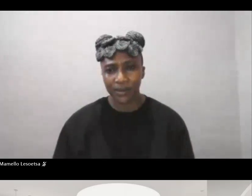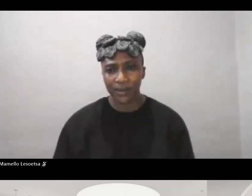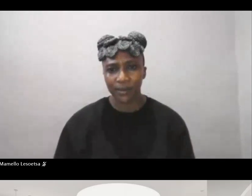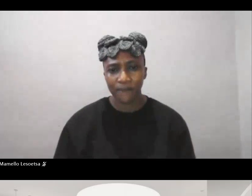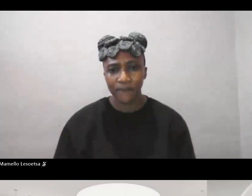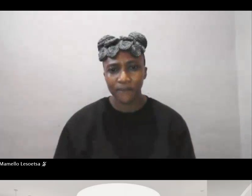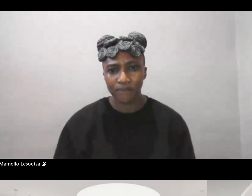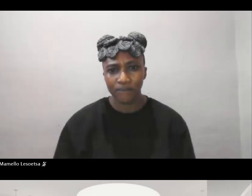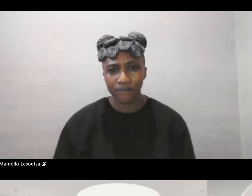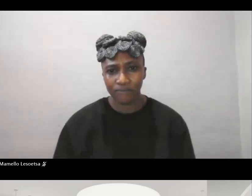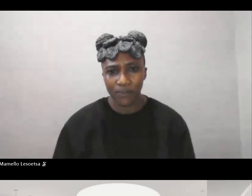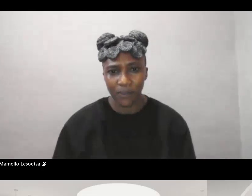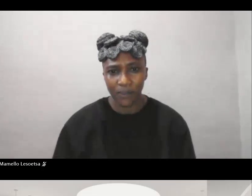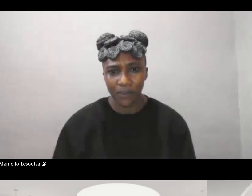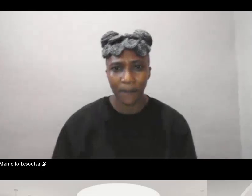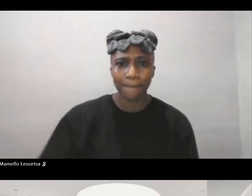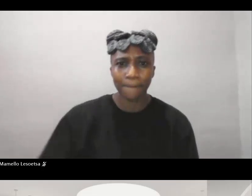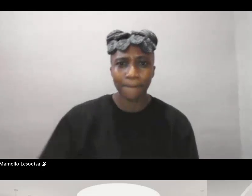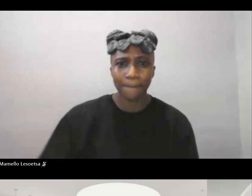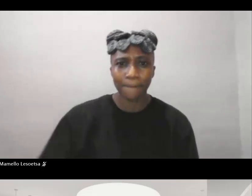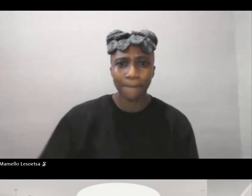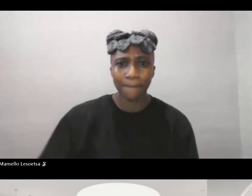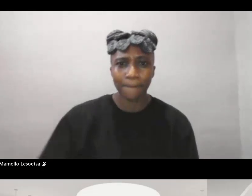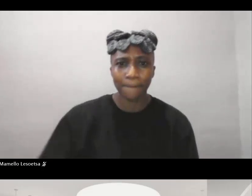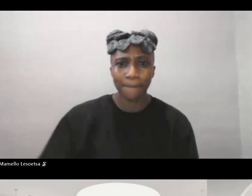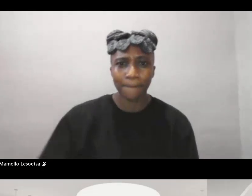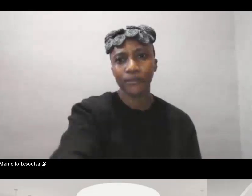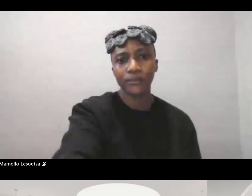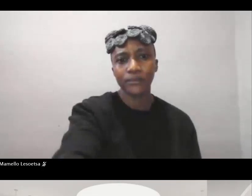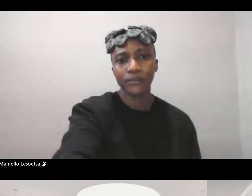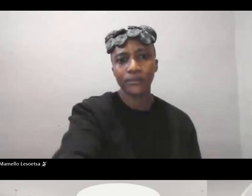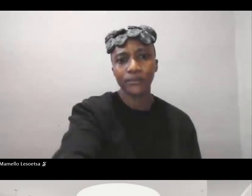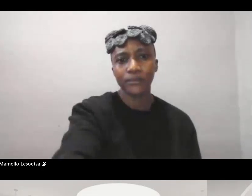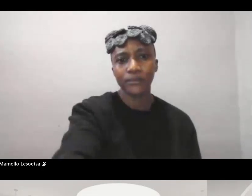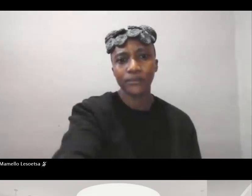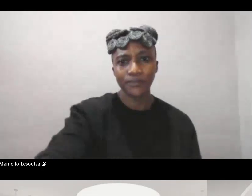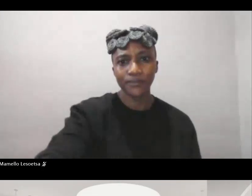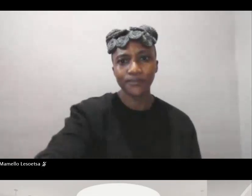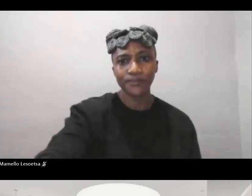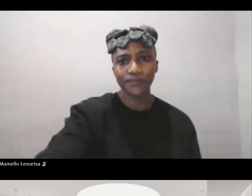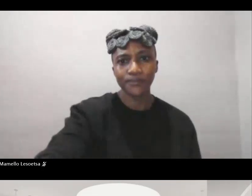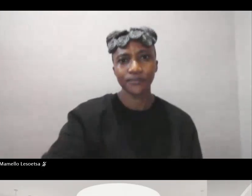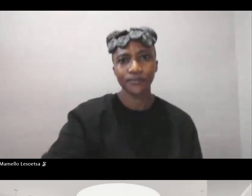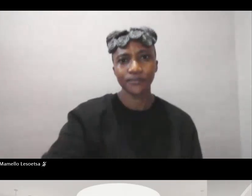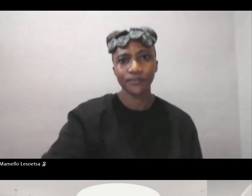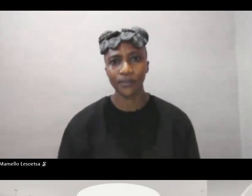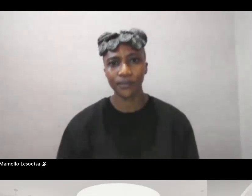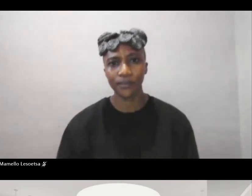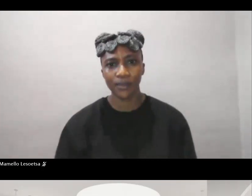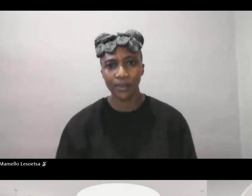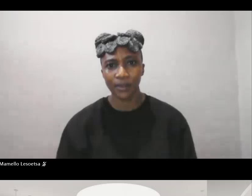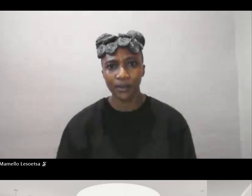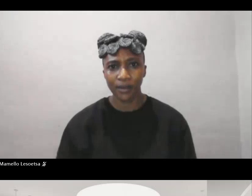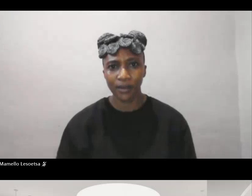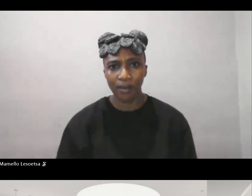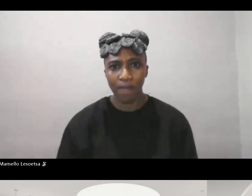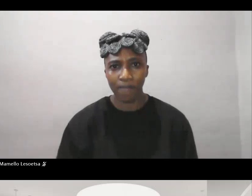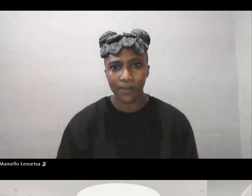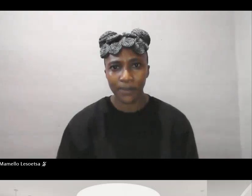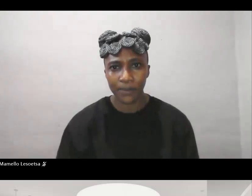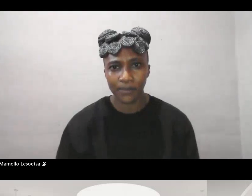Can I come in? Yes, but go ahead. Okay. I think Dr.